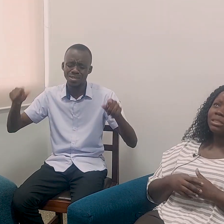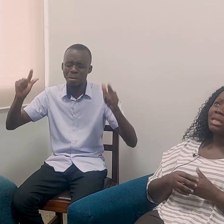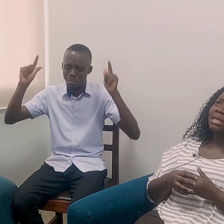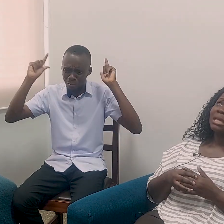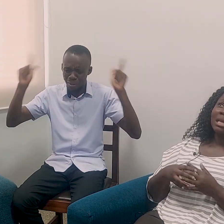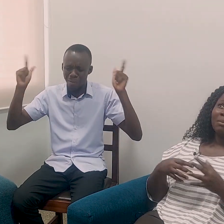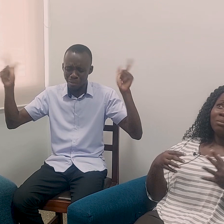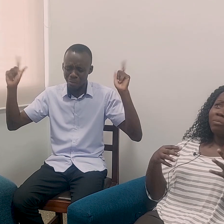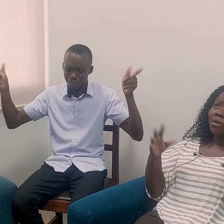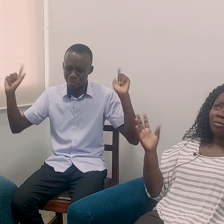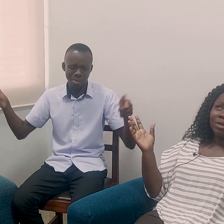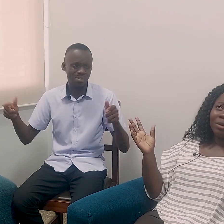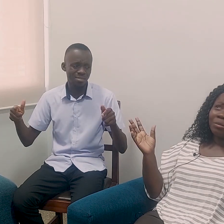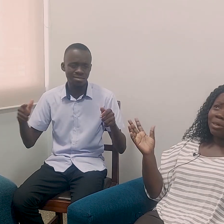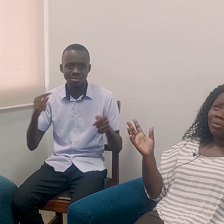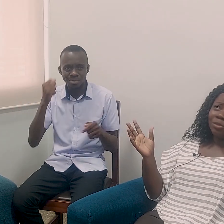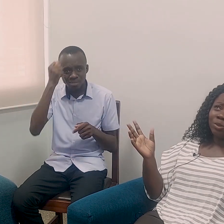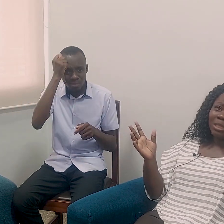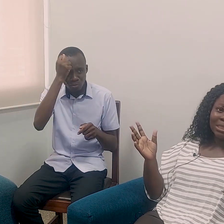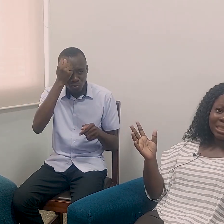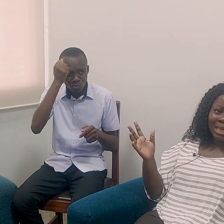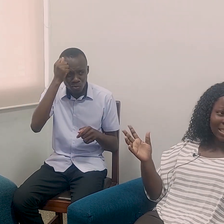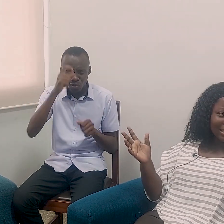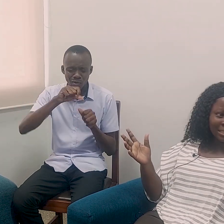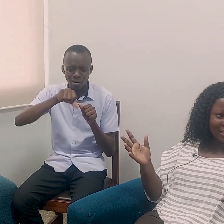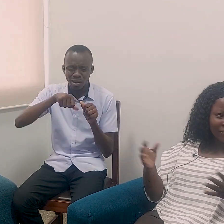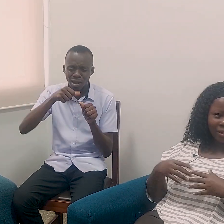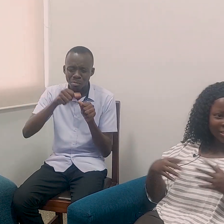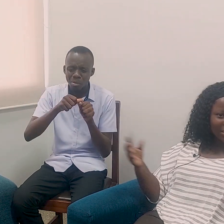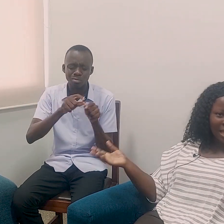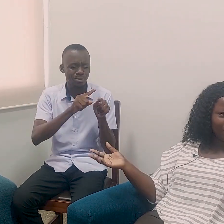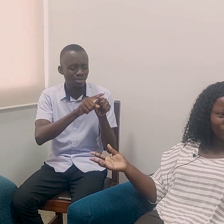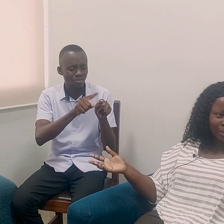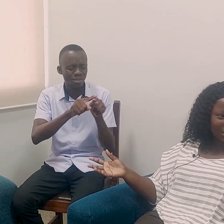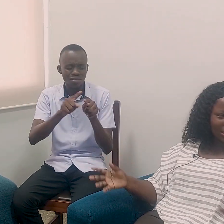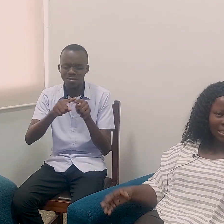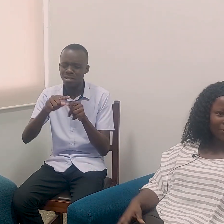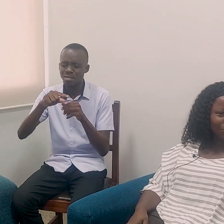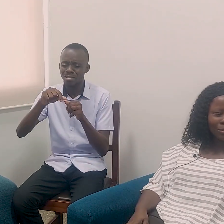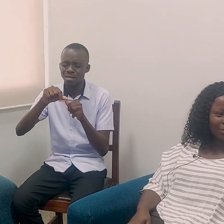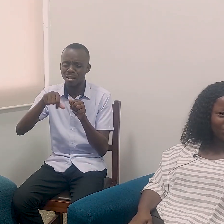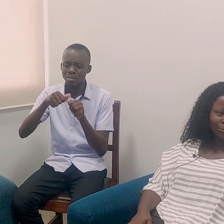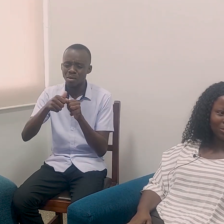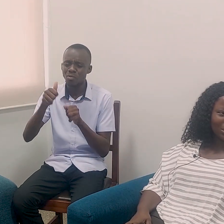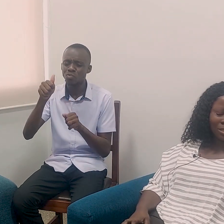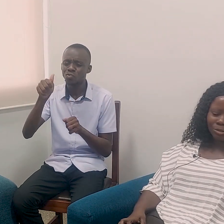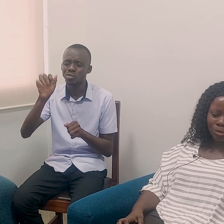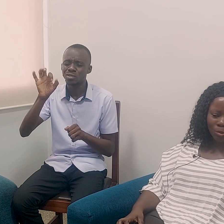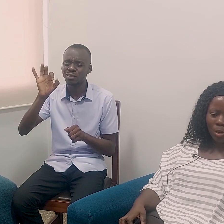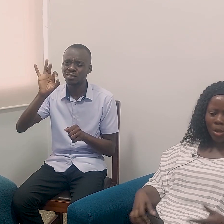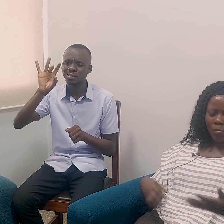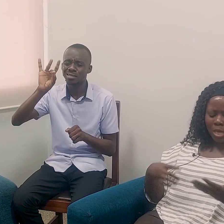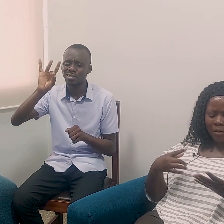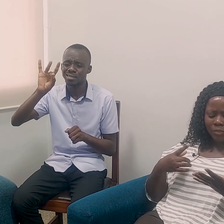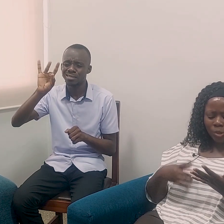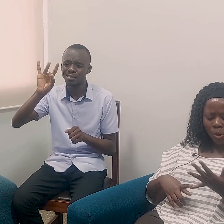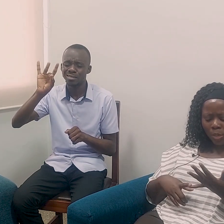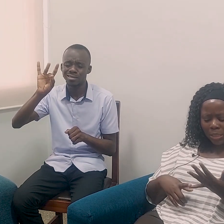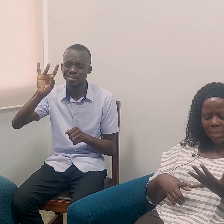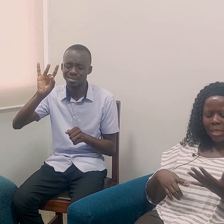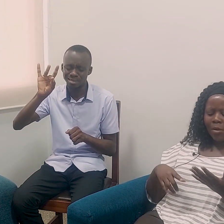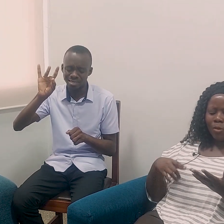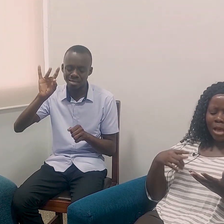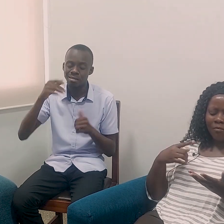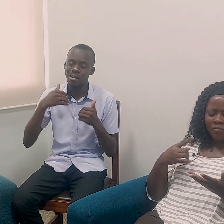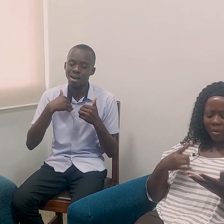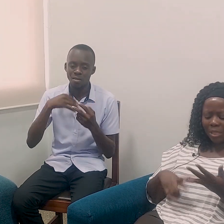would say bordering on maybe 28 different approaches that could be used. And so we have